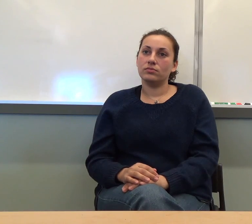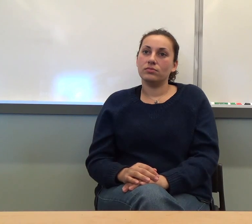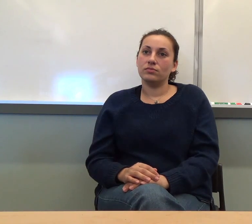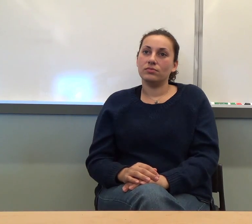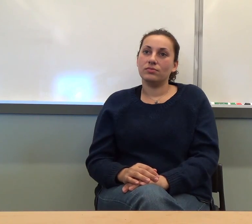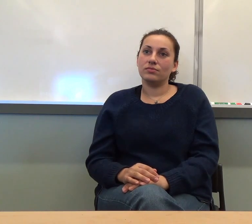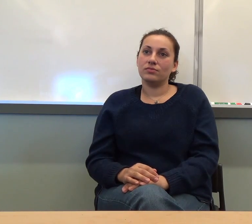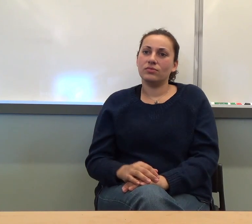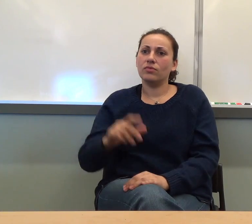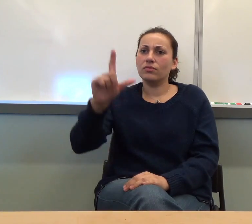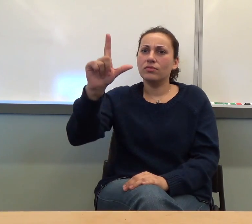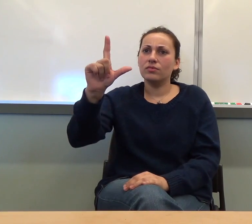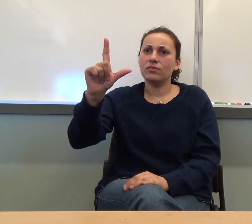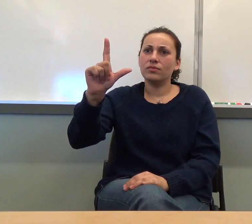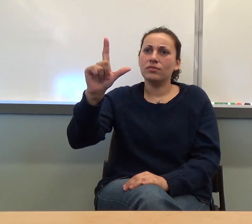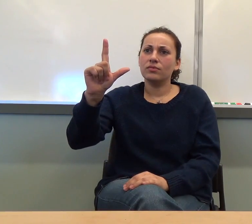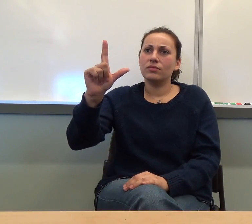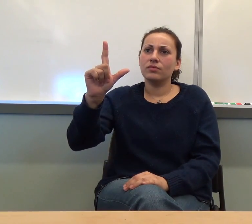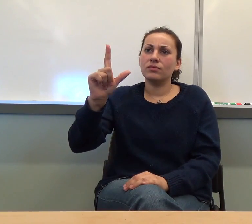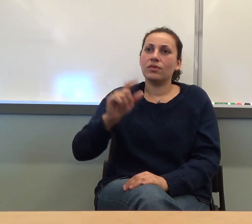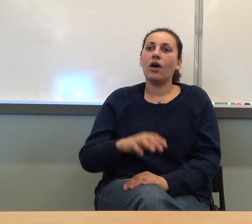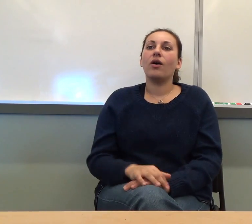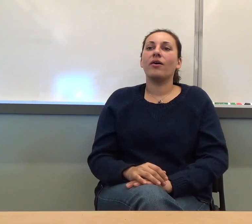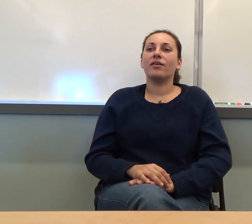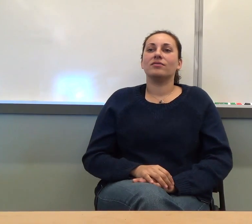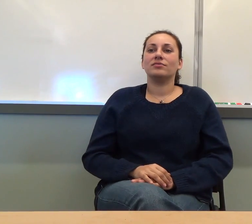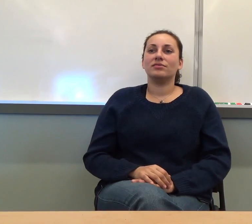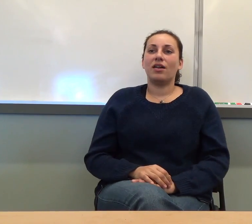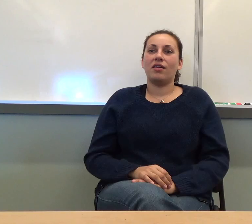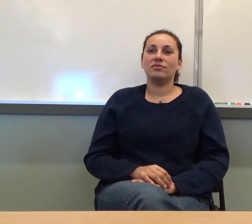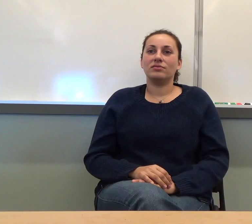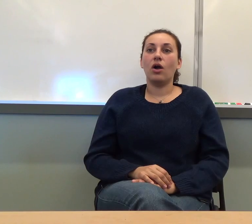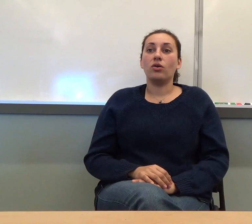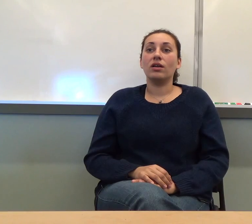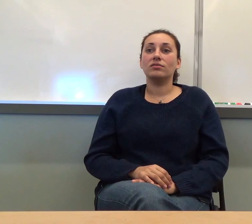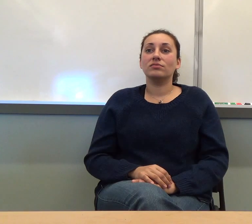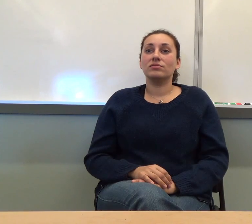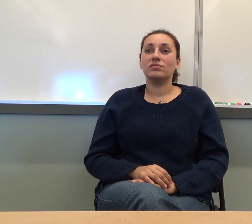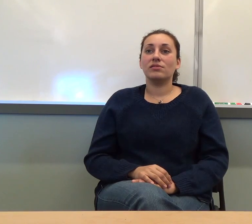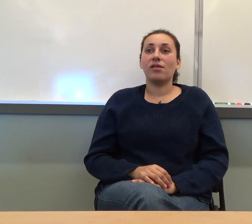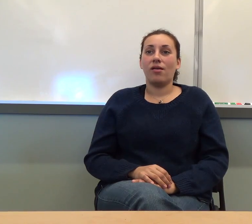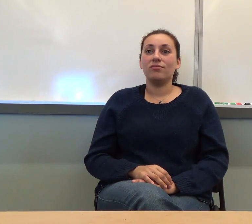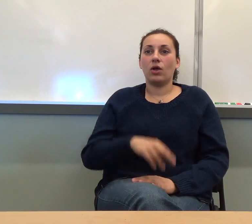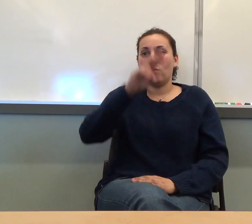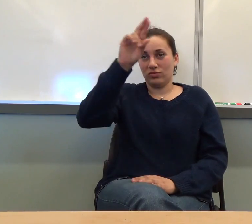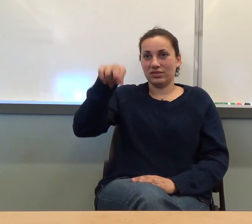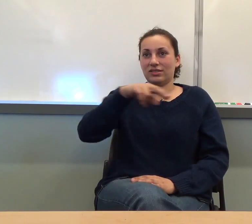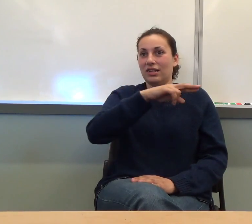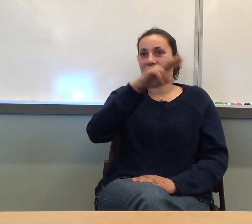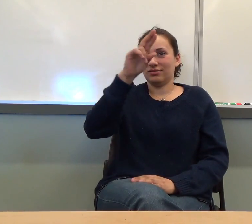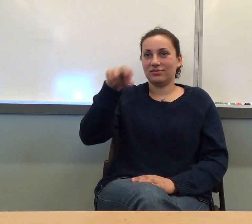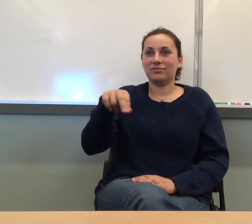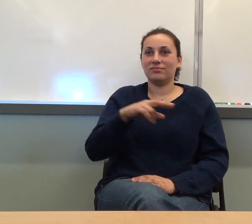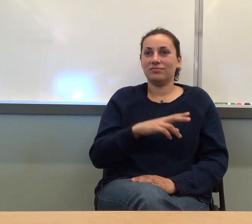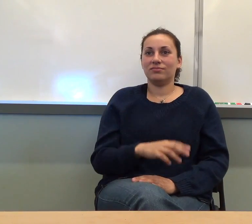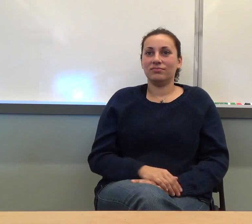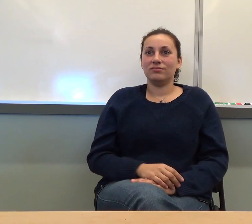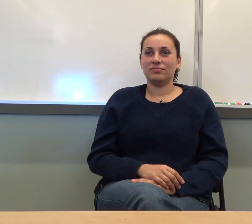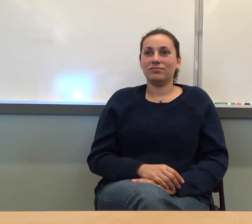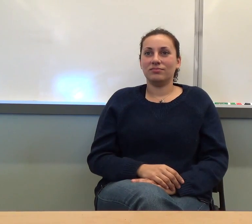48-ounce one is the best buy, not the 64-ounce. And that can happen, and that's why I say, take your calculator to